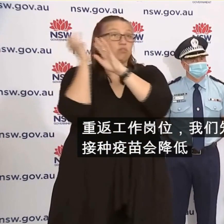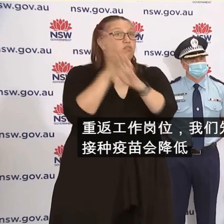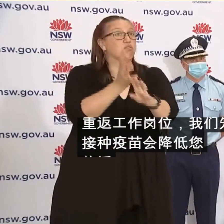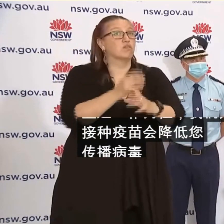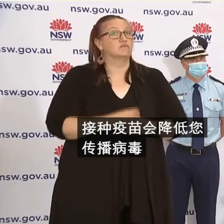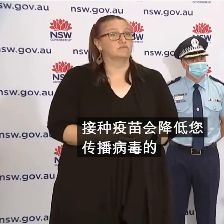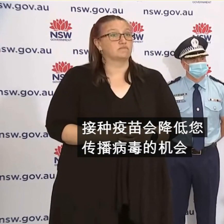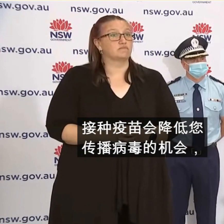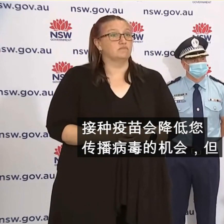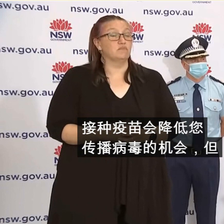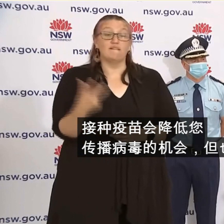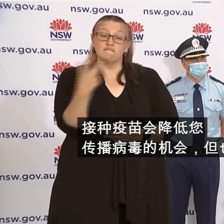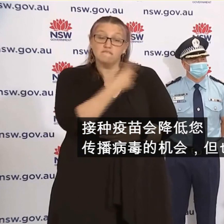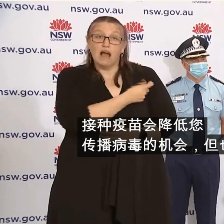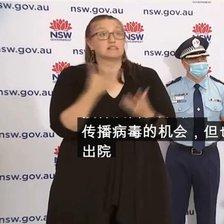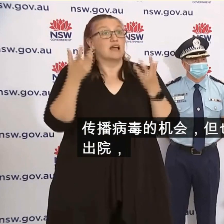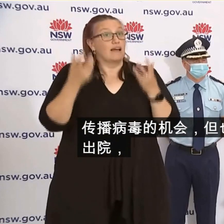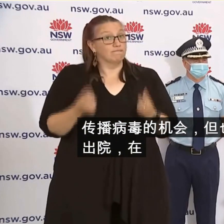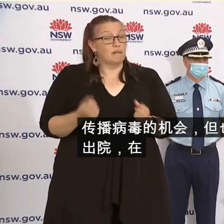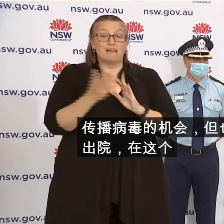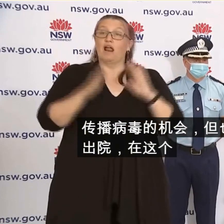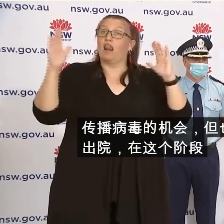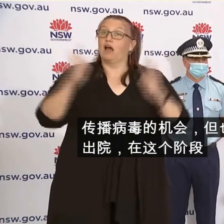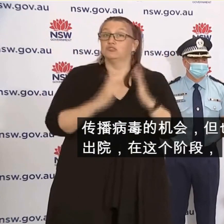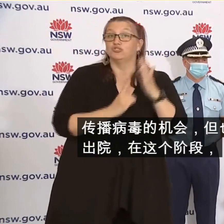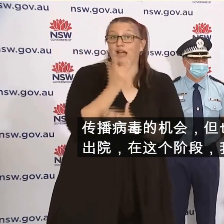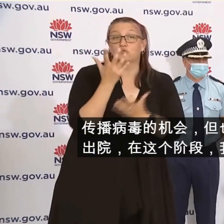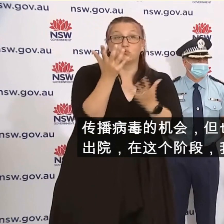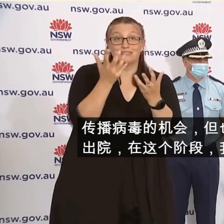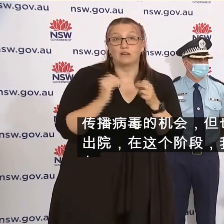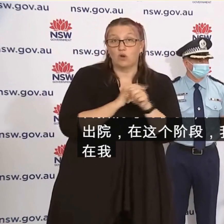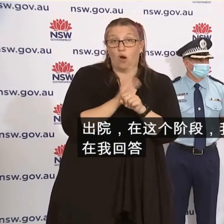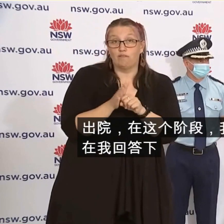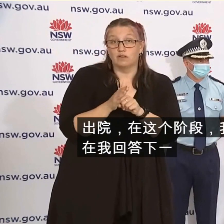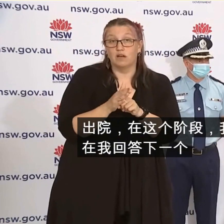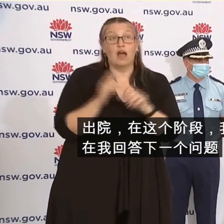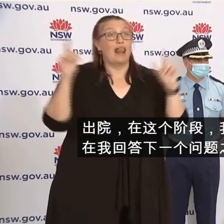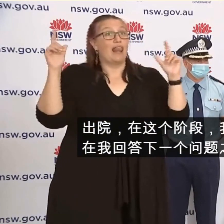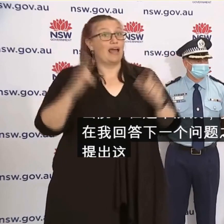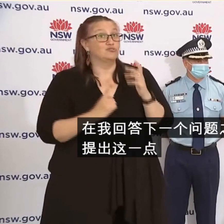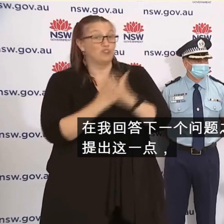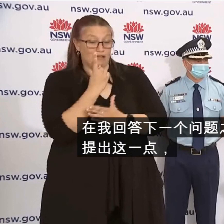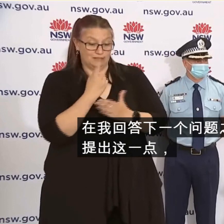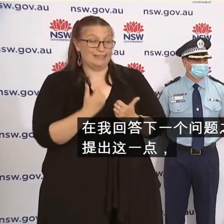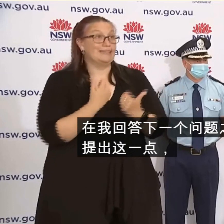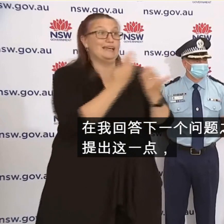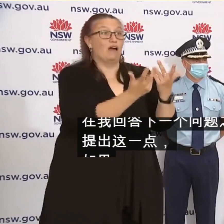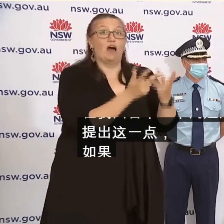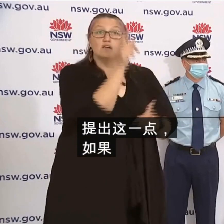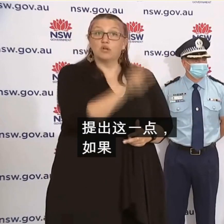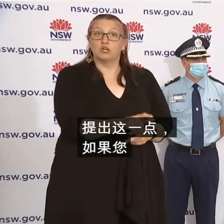your chance of spreading the virus but also staying out of hospital. And at this stage, can I just, before I answer the next question, just make this